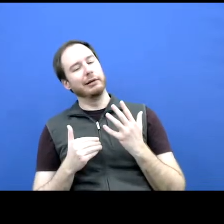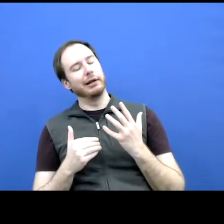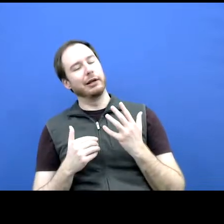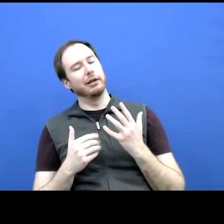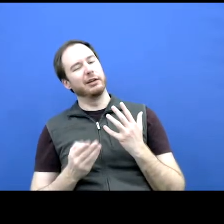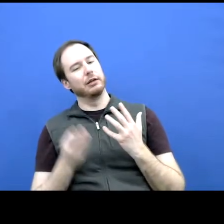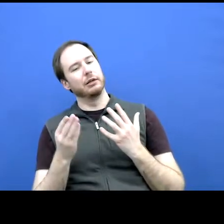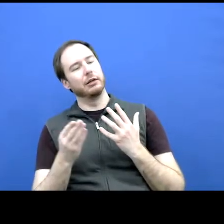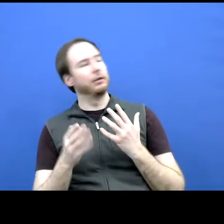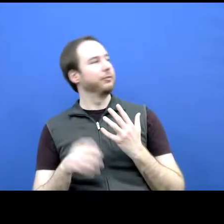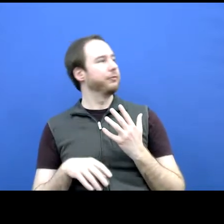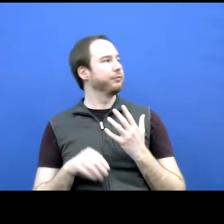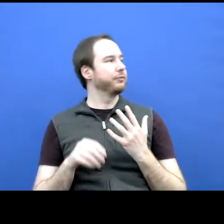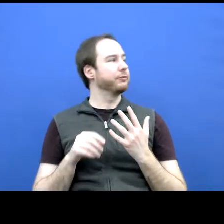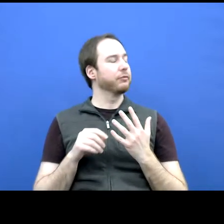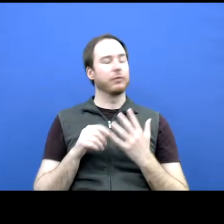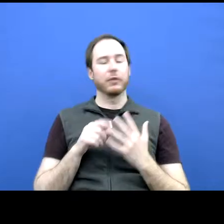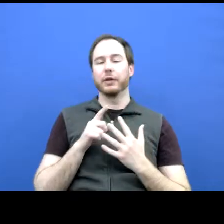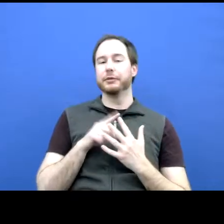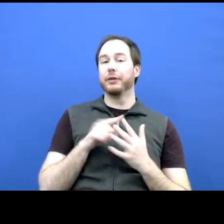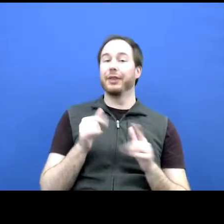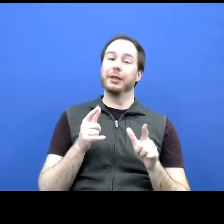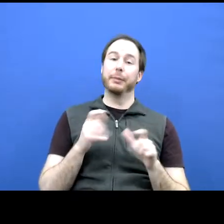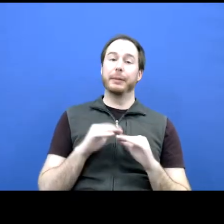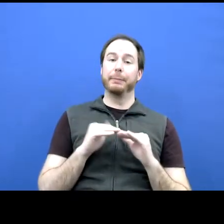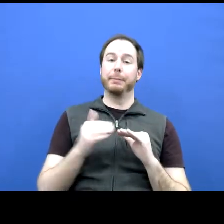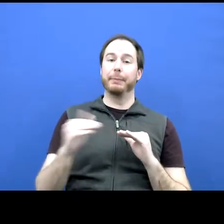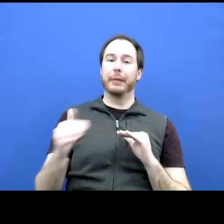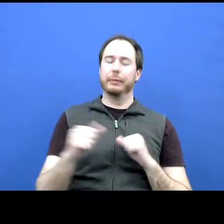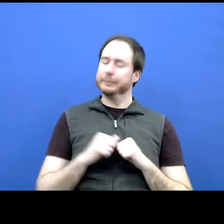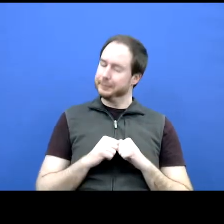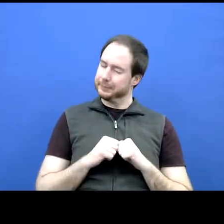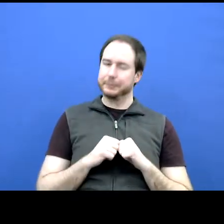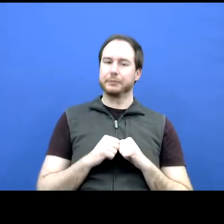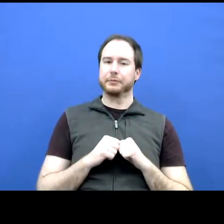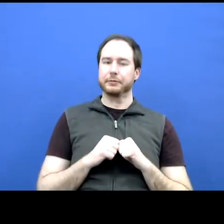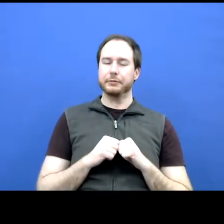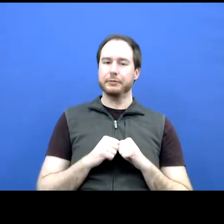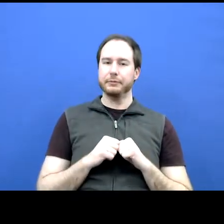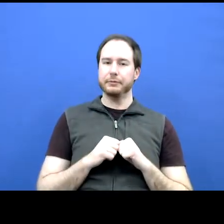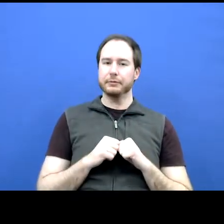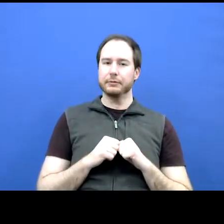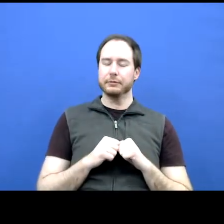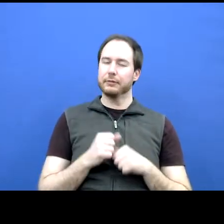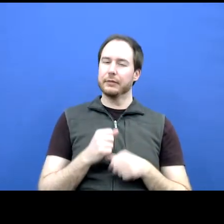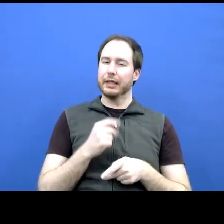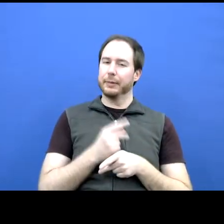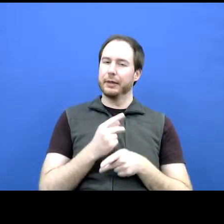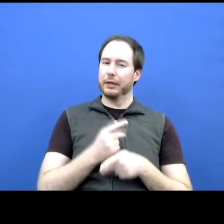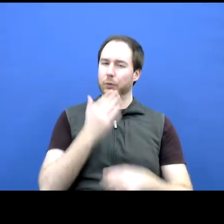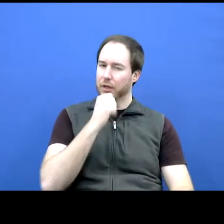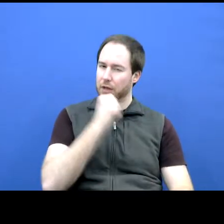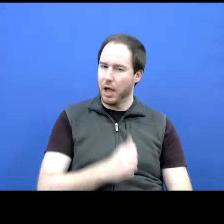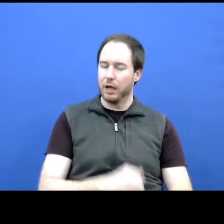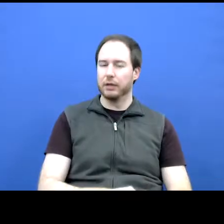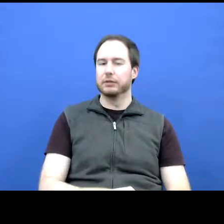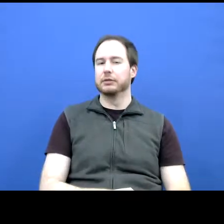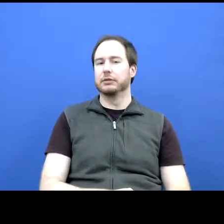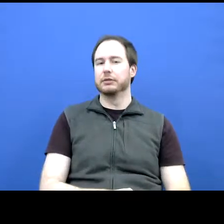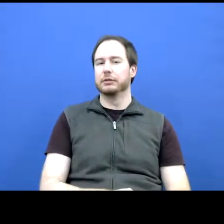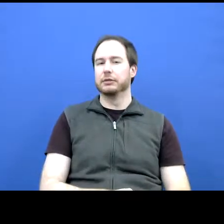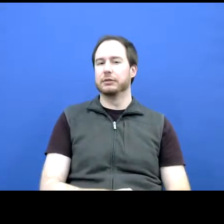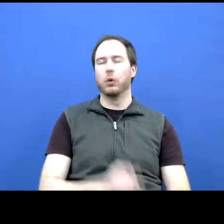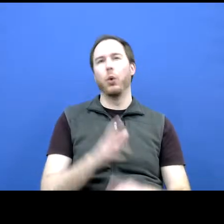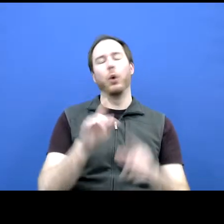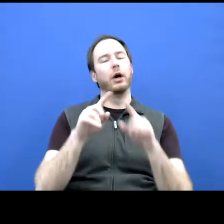those speed bumps are not well indicated. Yes, thank you. Now